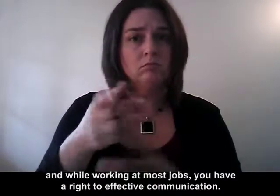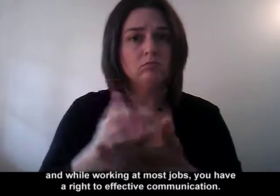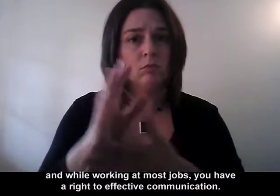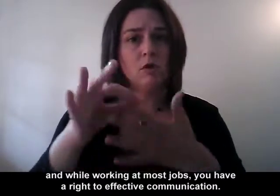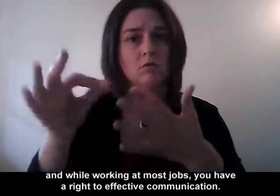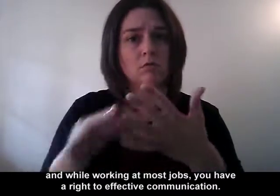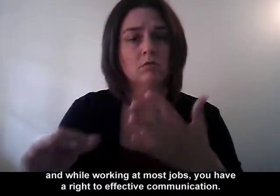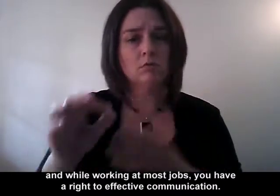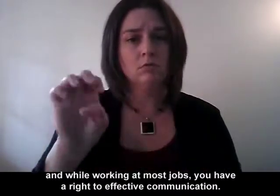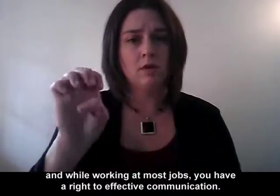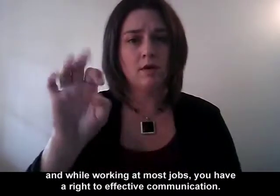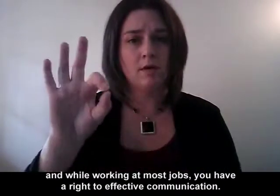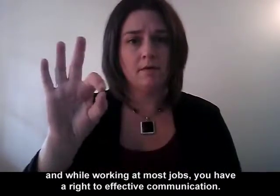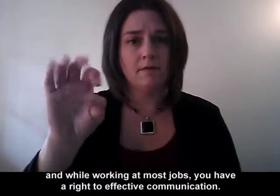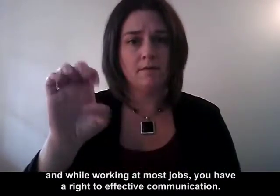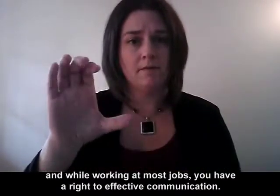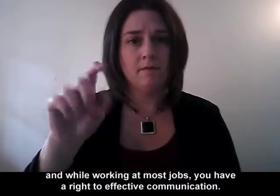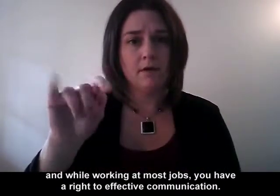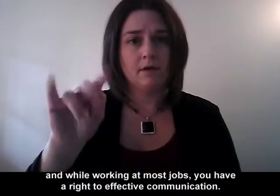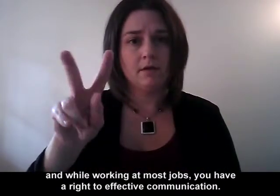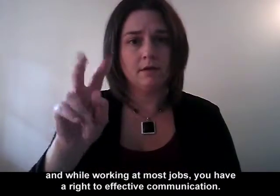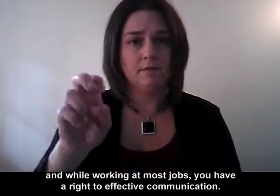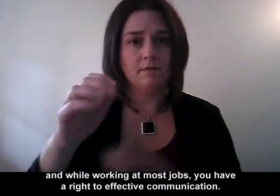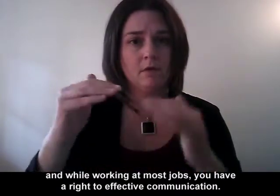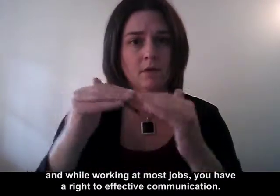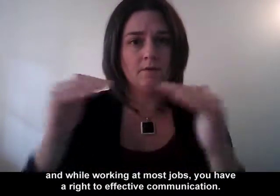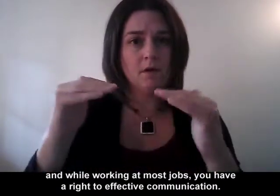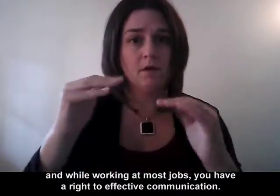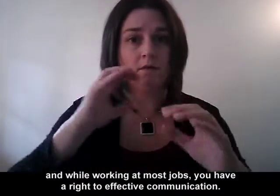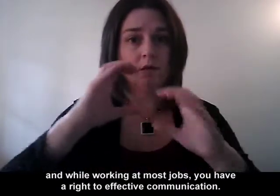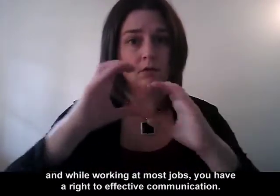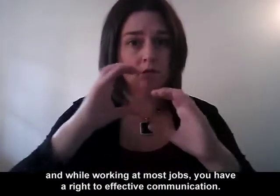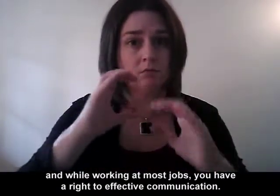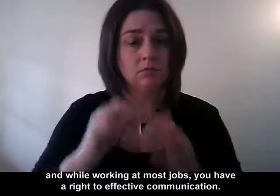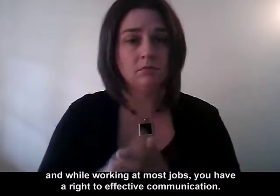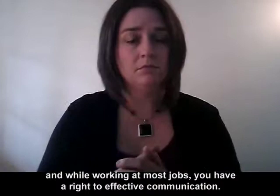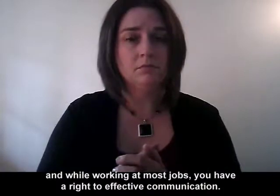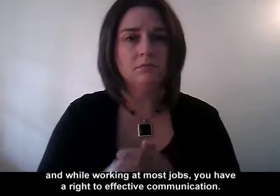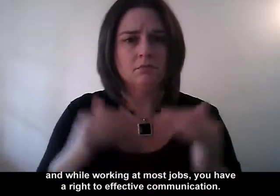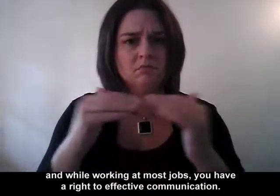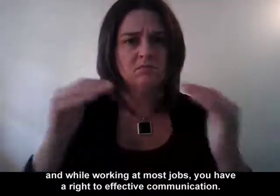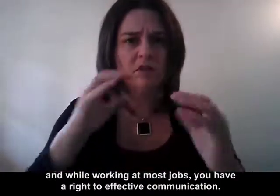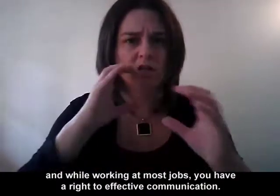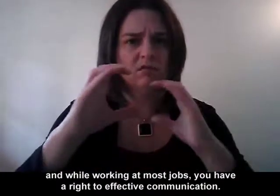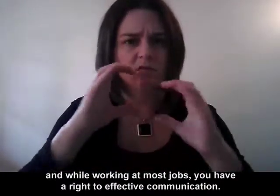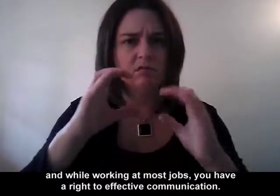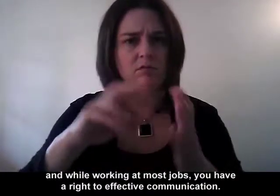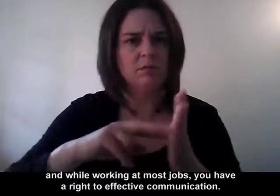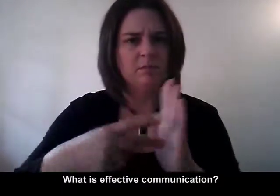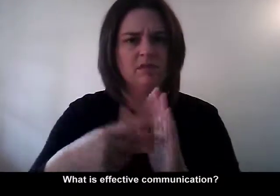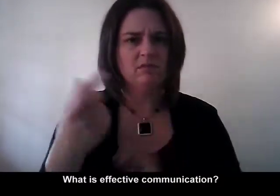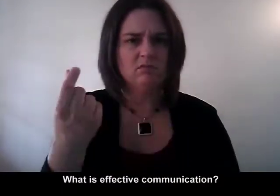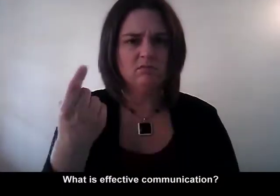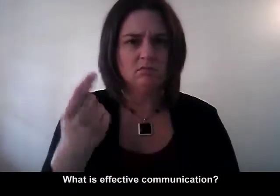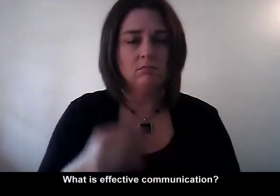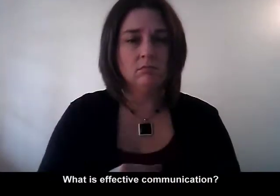and while working at most jobs, you have a right to effective communication. What is